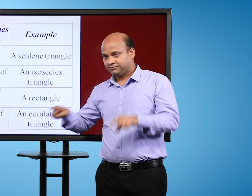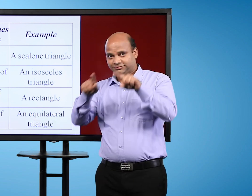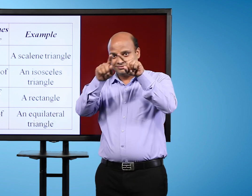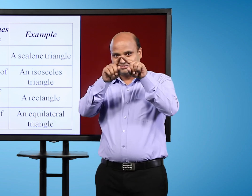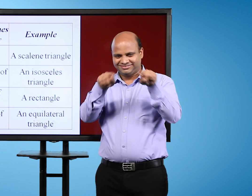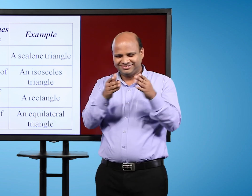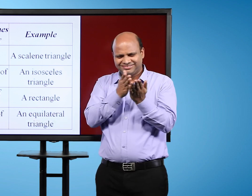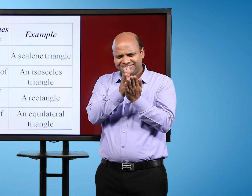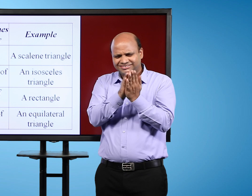Three lines of symmetry.